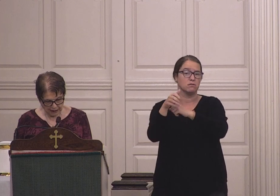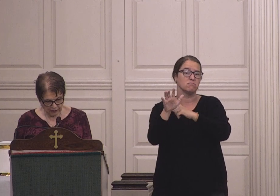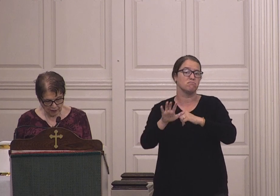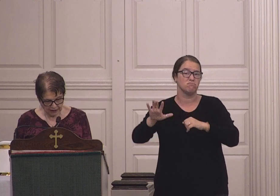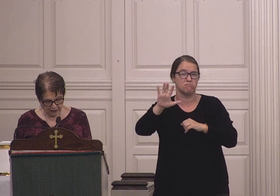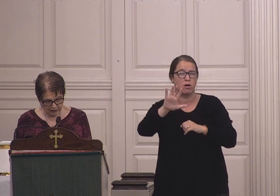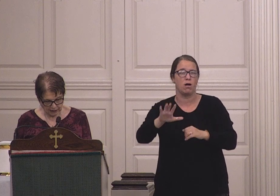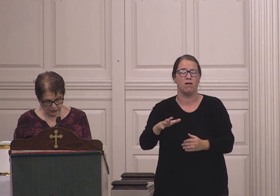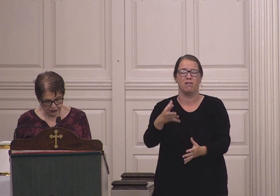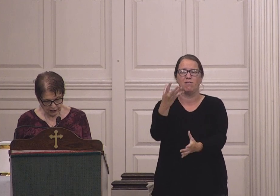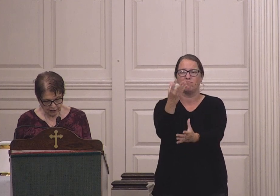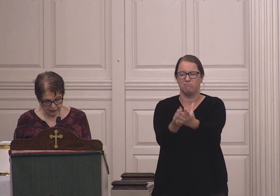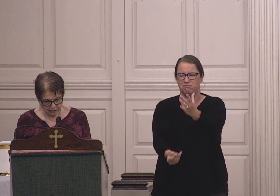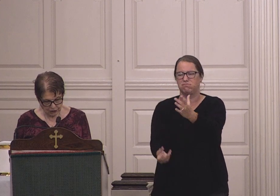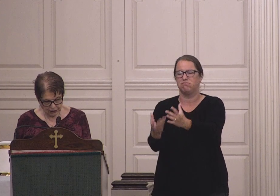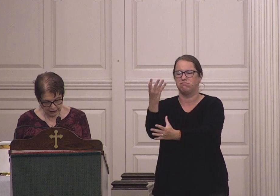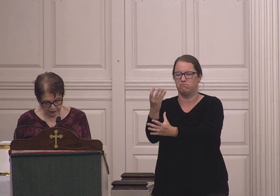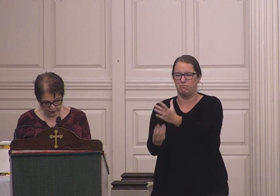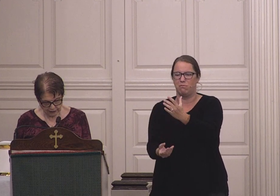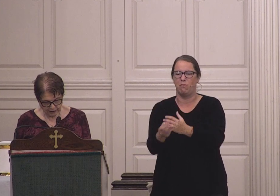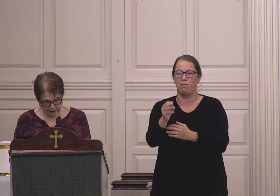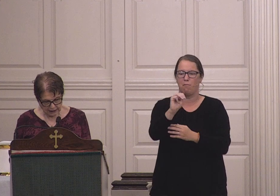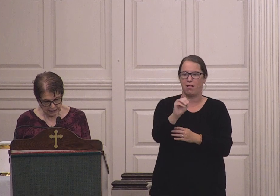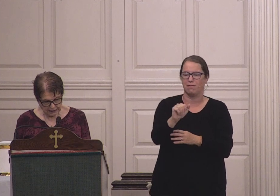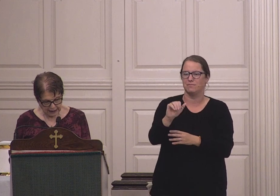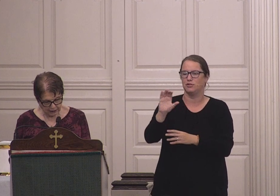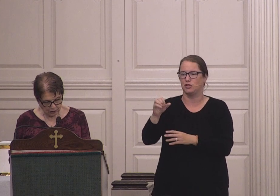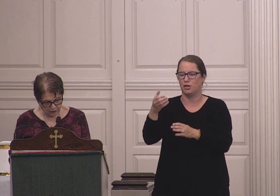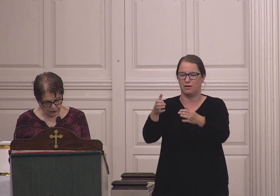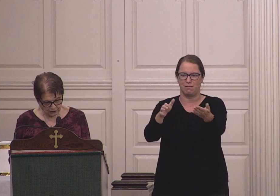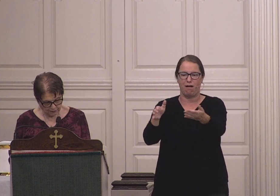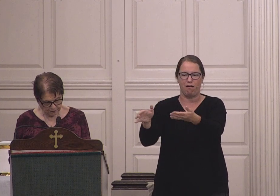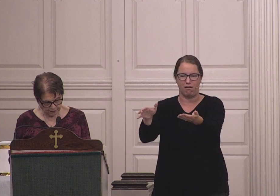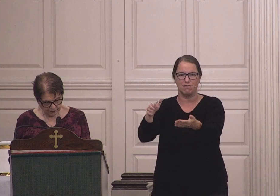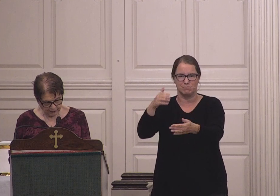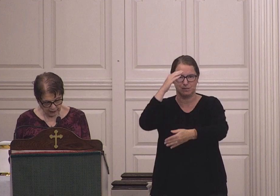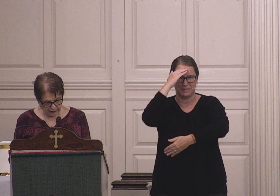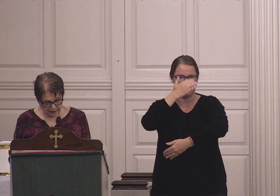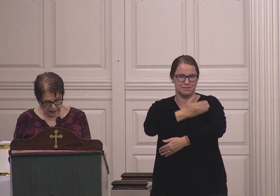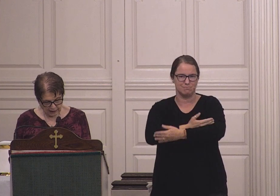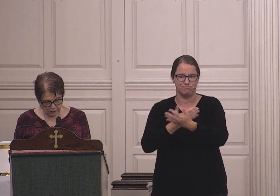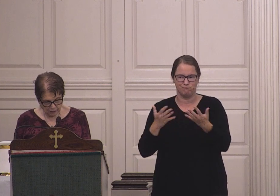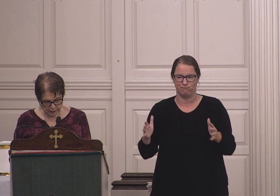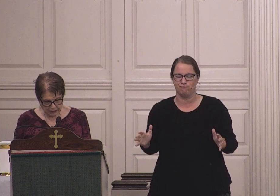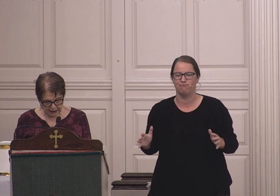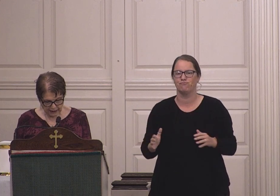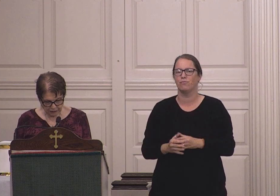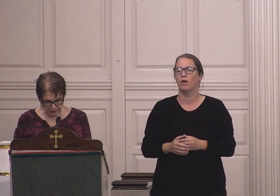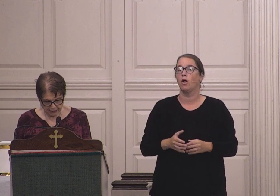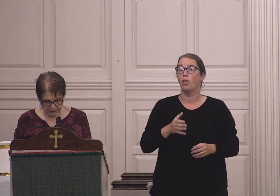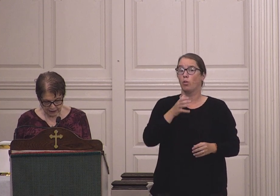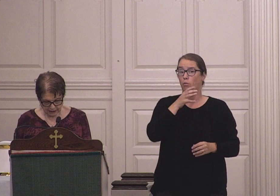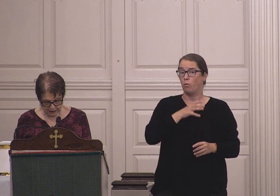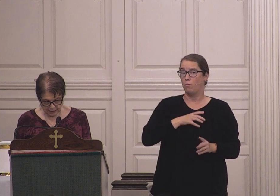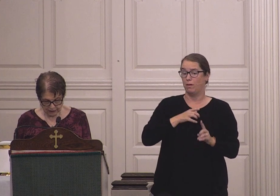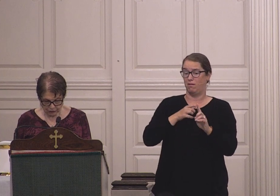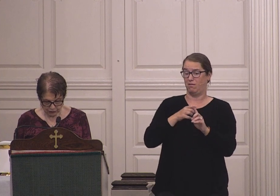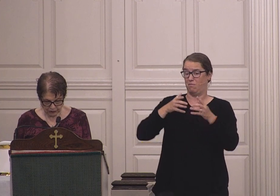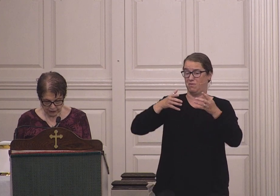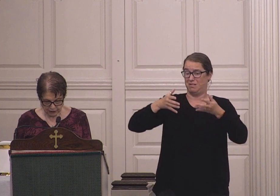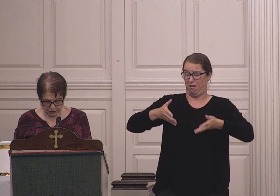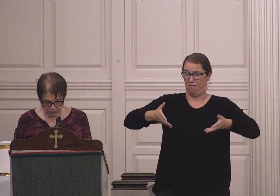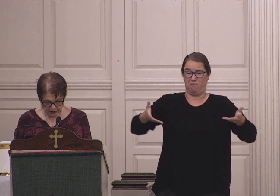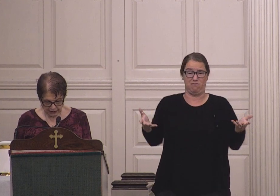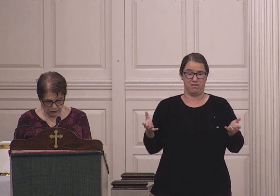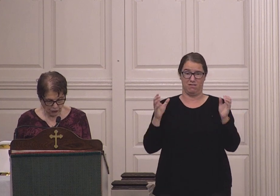both Malon and Chilion died also. And the woman was left with a neither